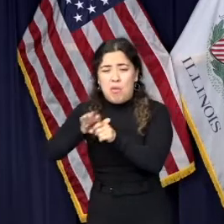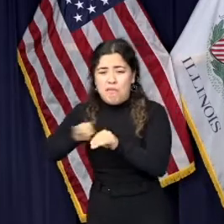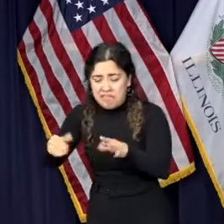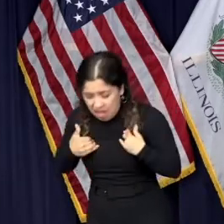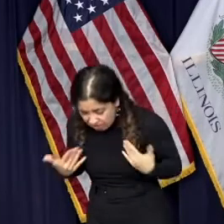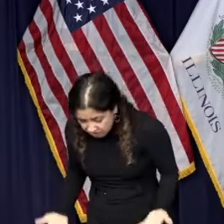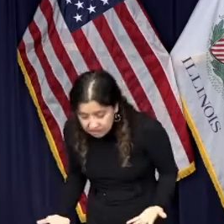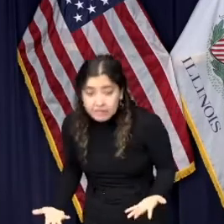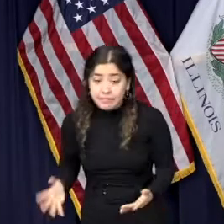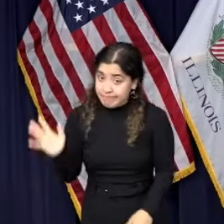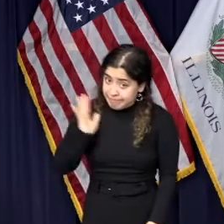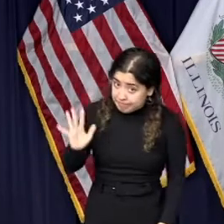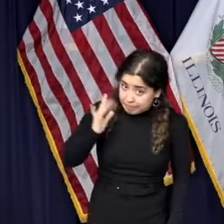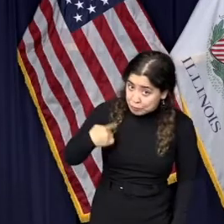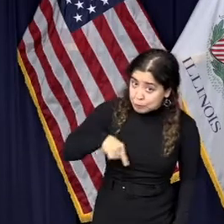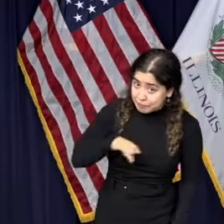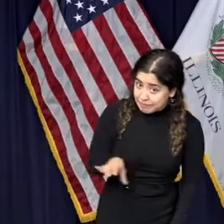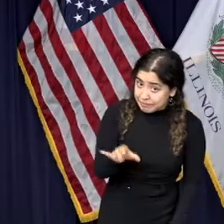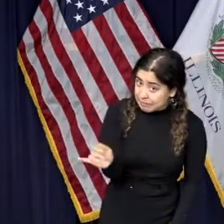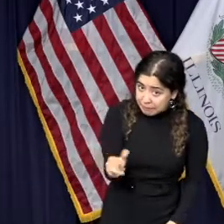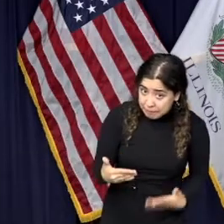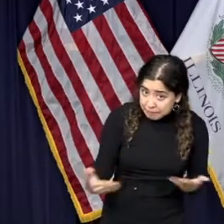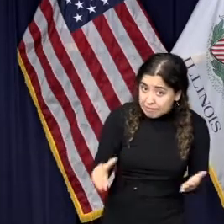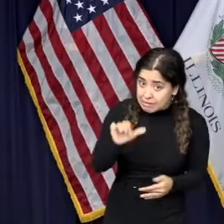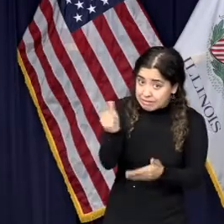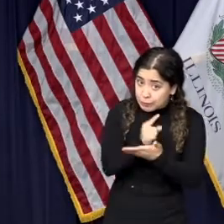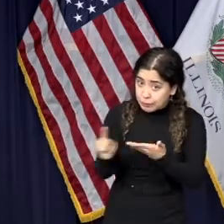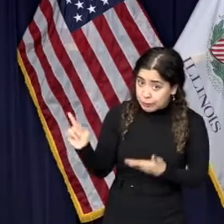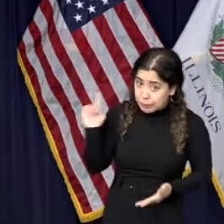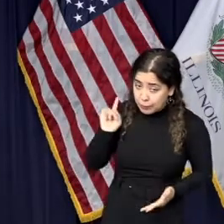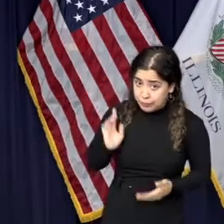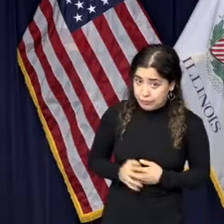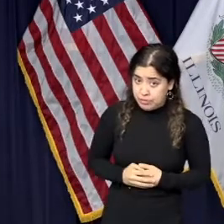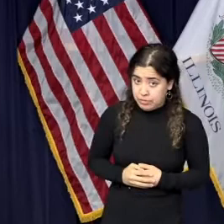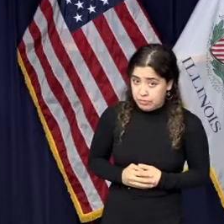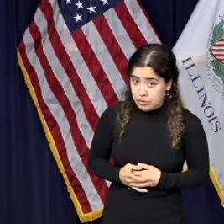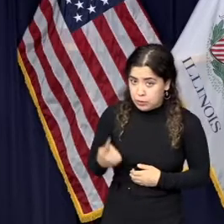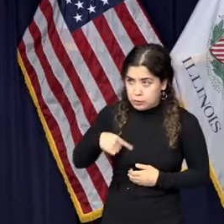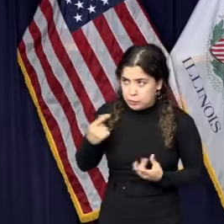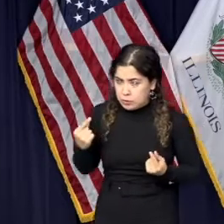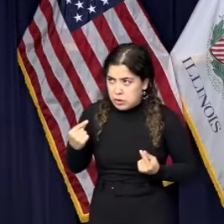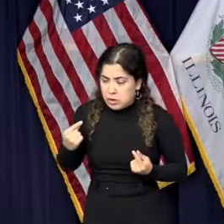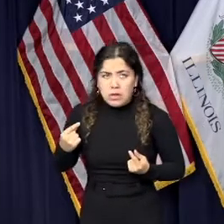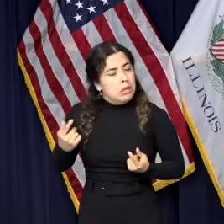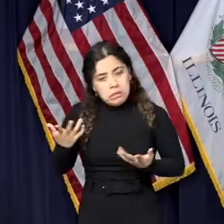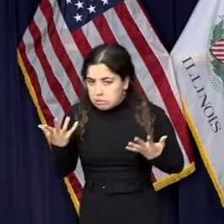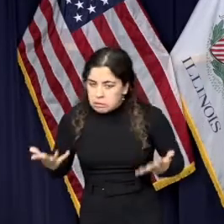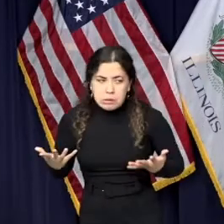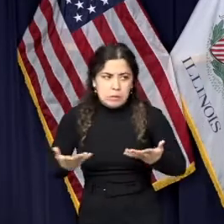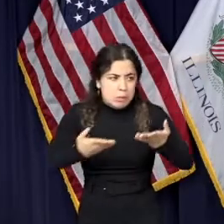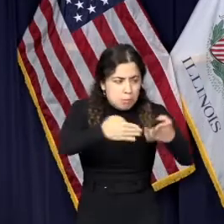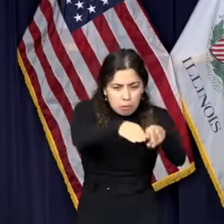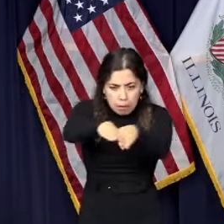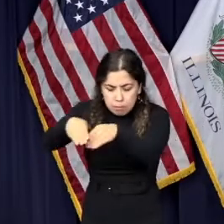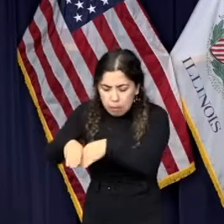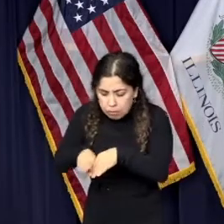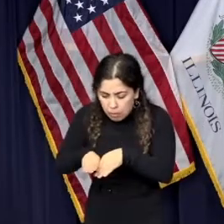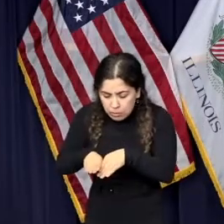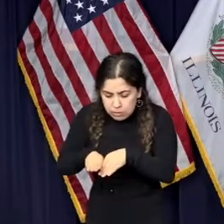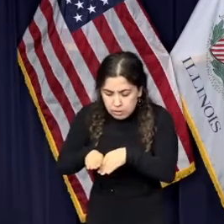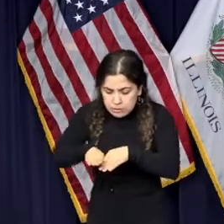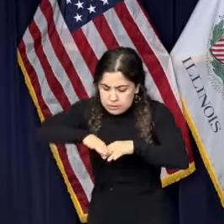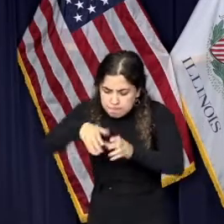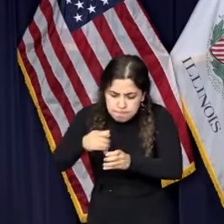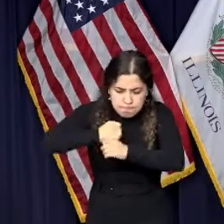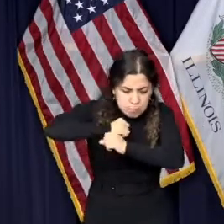once where we were, just 10 weeks ago. We hunkered down, and we did the right thing, and we made progress. But now there are